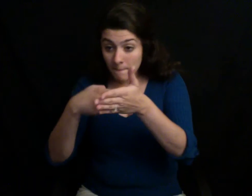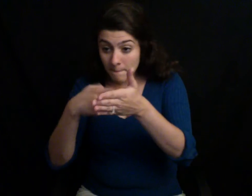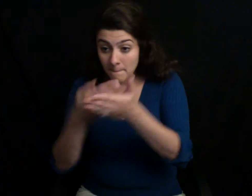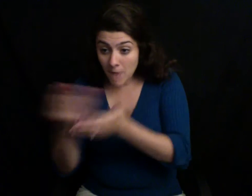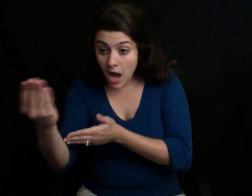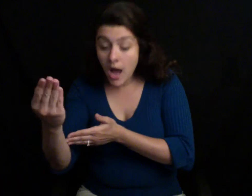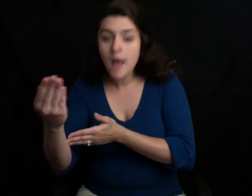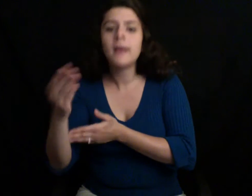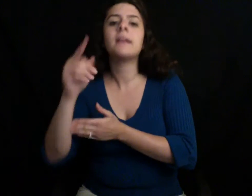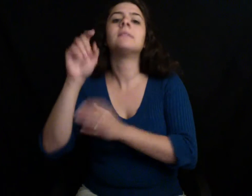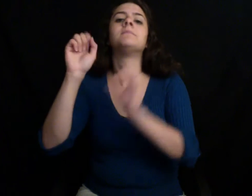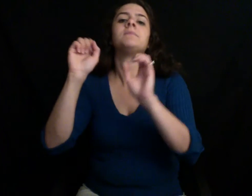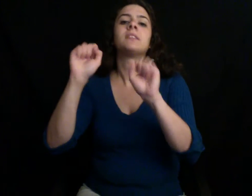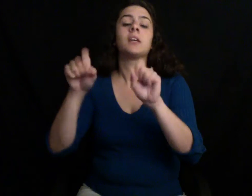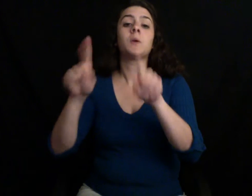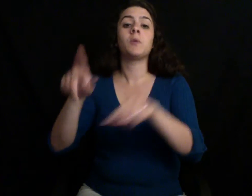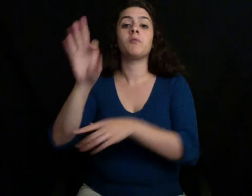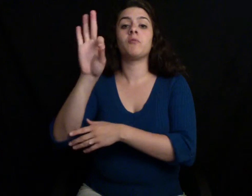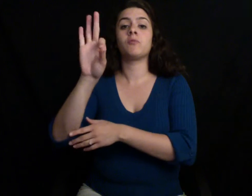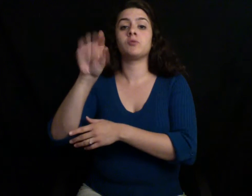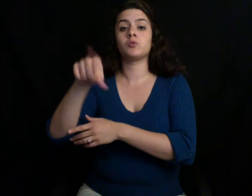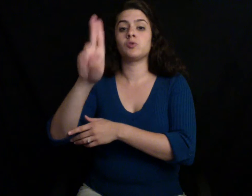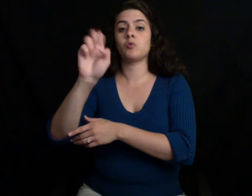at checkout. That's squarespace.com, offer code